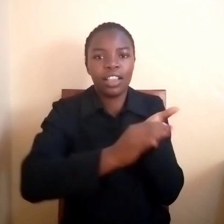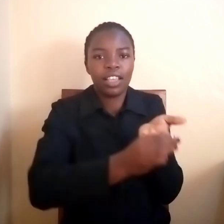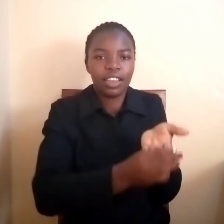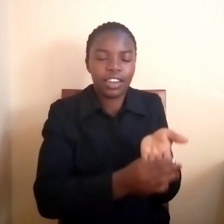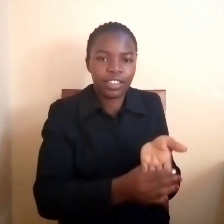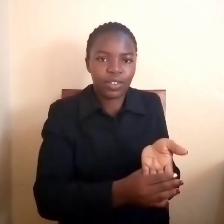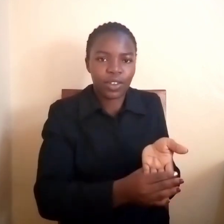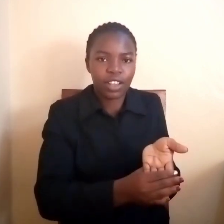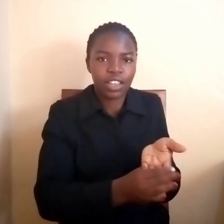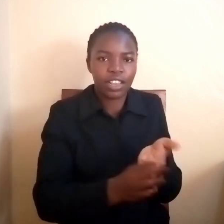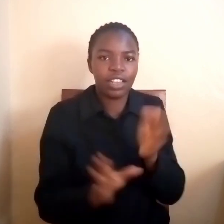wrestle.